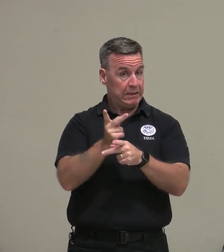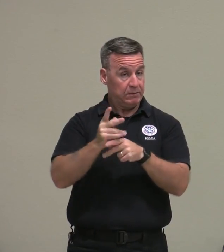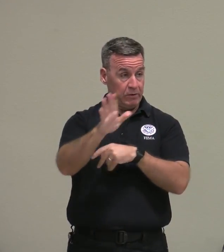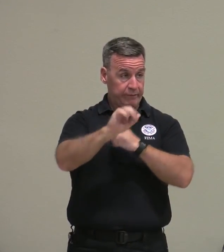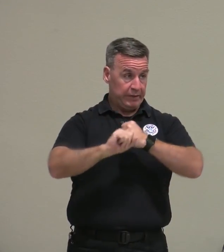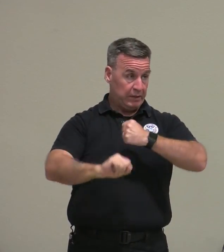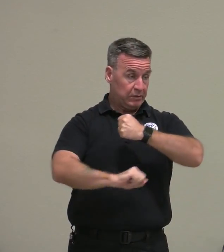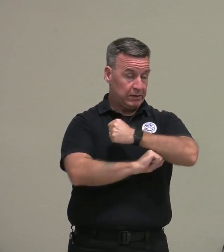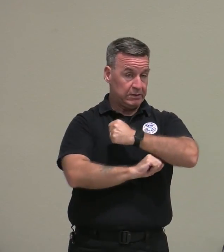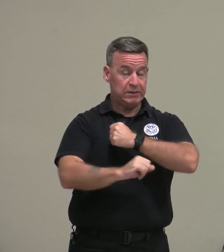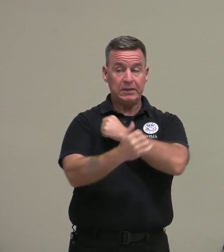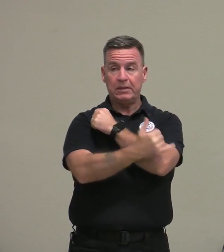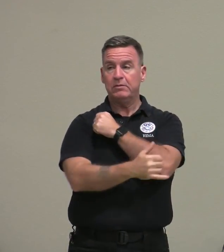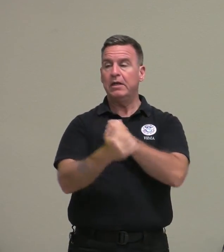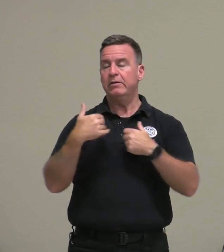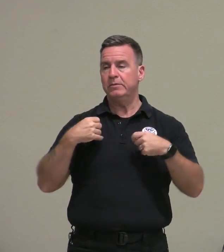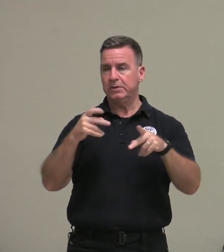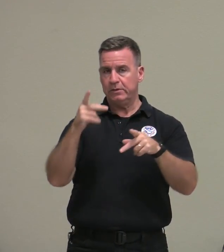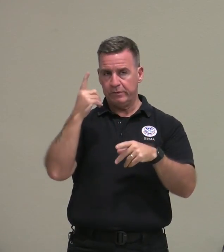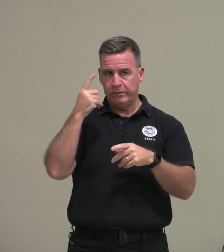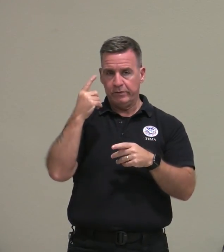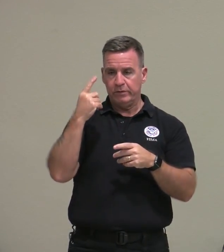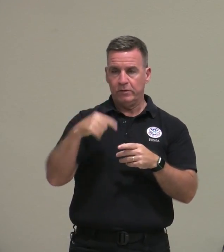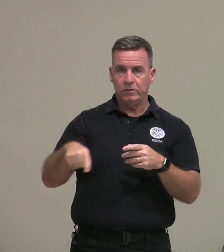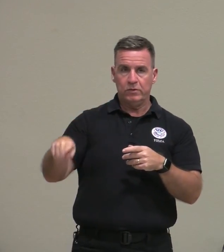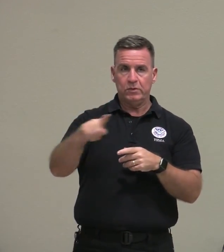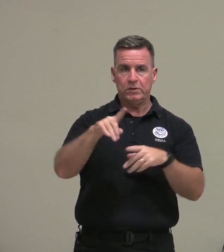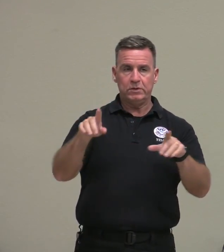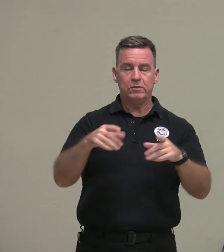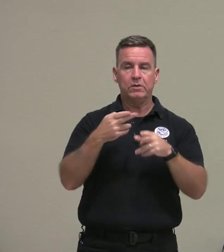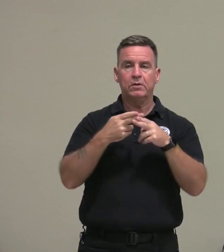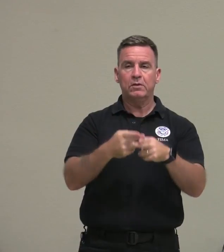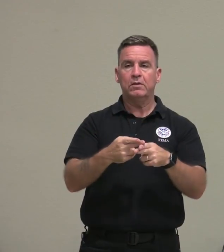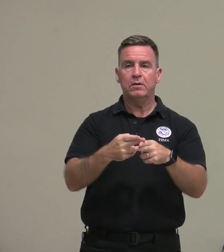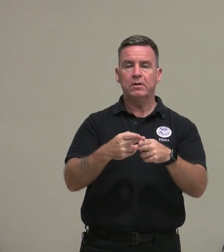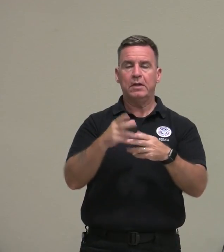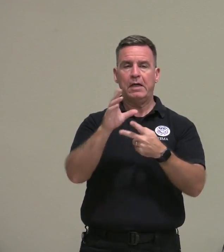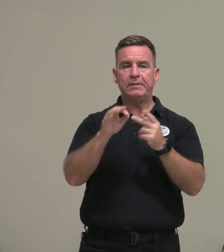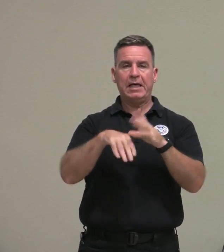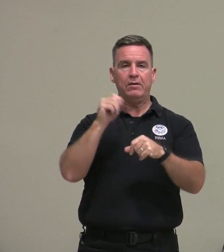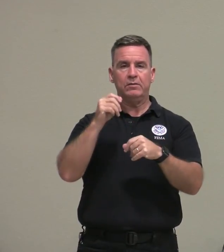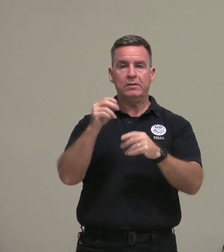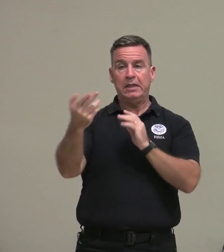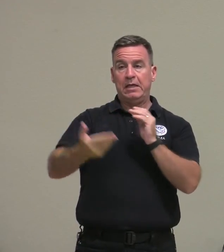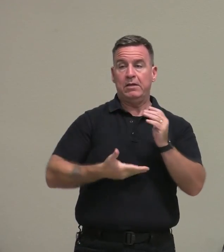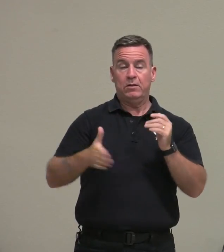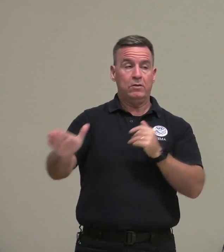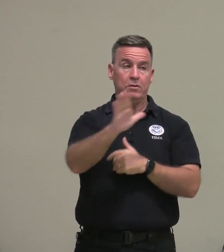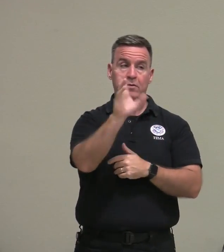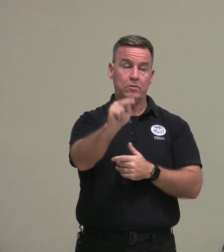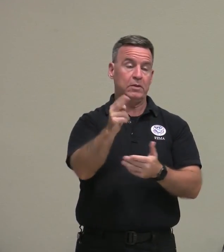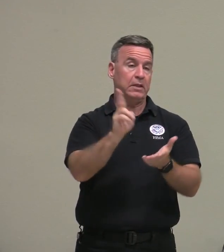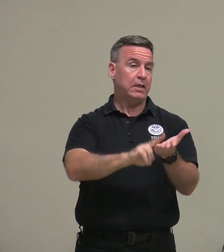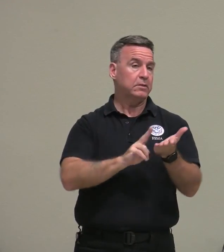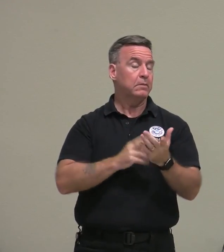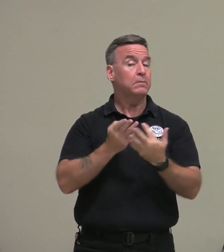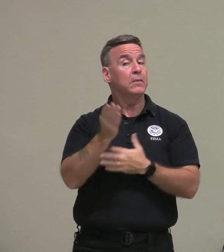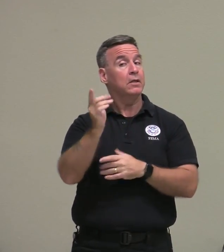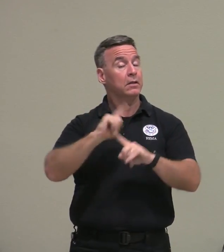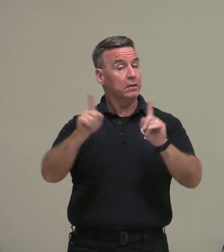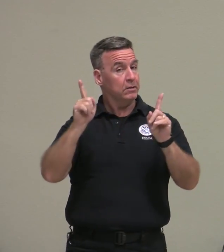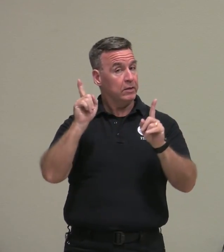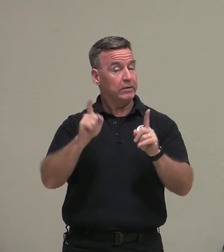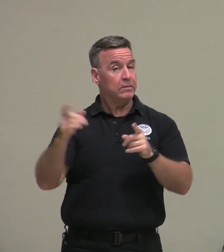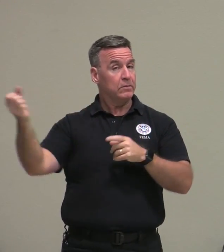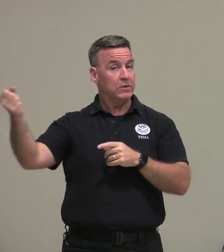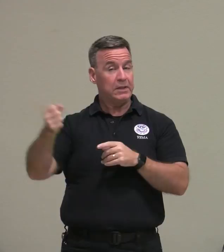your foundation, the county will have an opportunity for you to do what we call opt-out and hire your own contractor. But through that, you